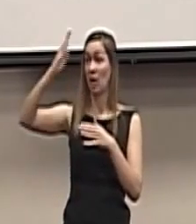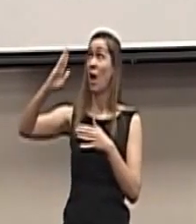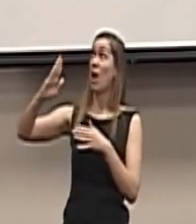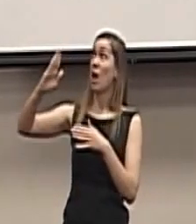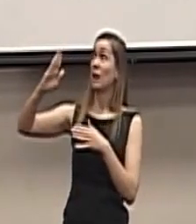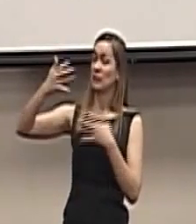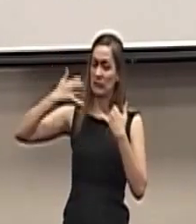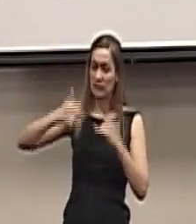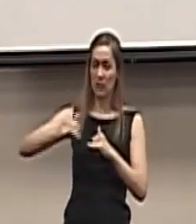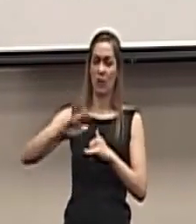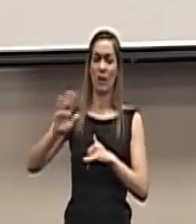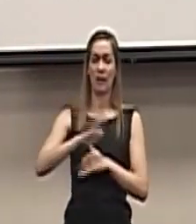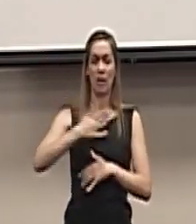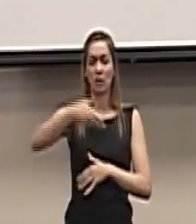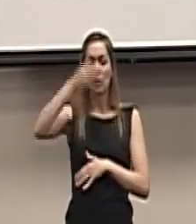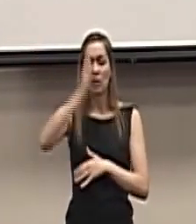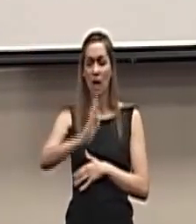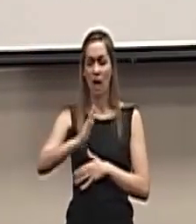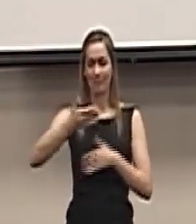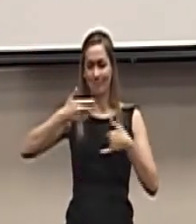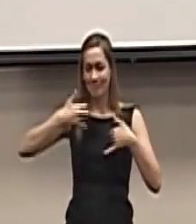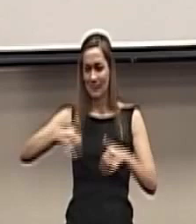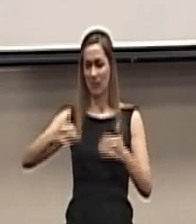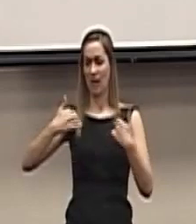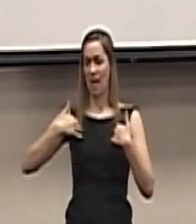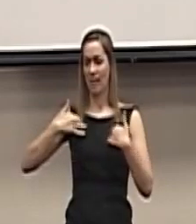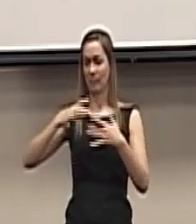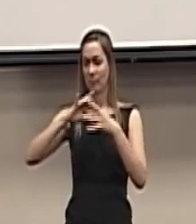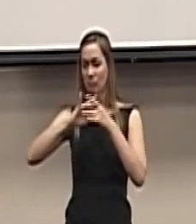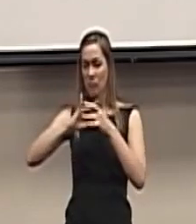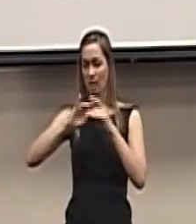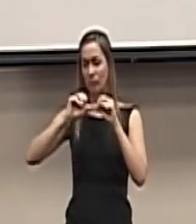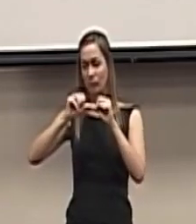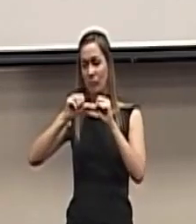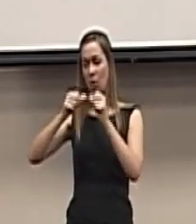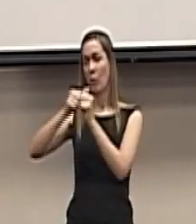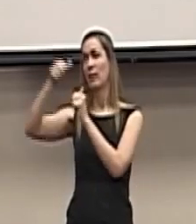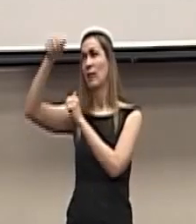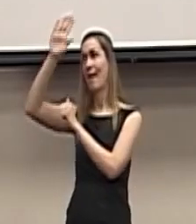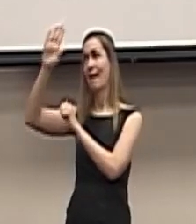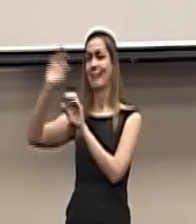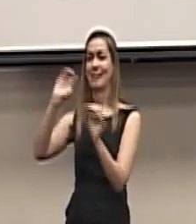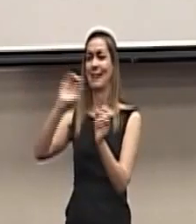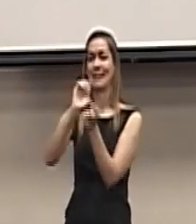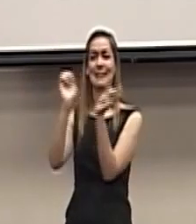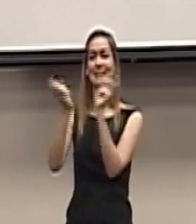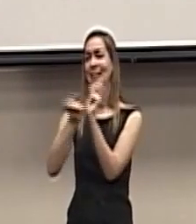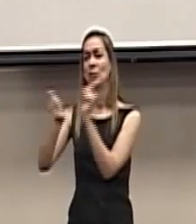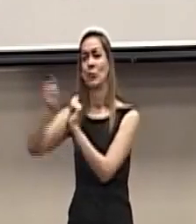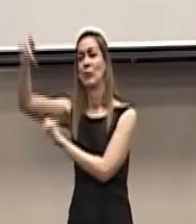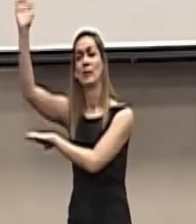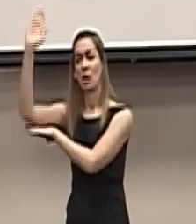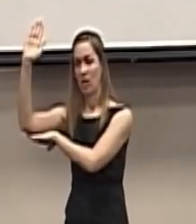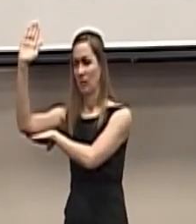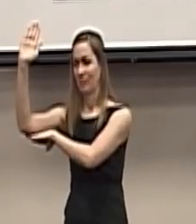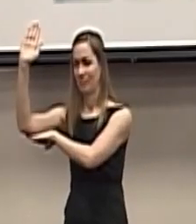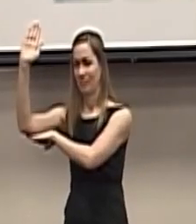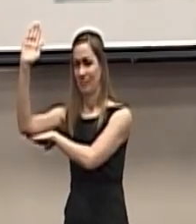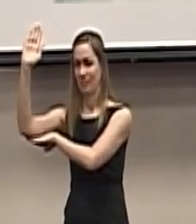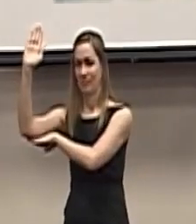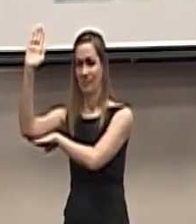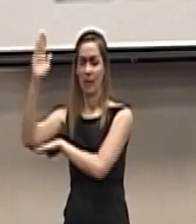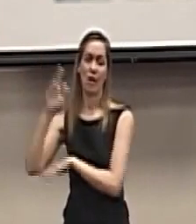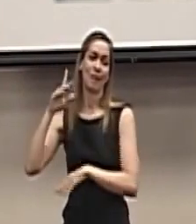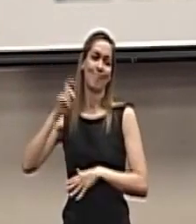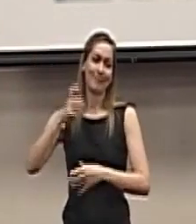That they are still consistently in that relationship with God. Nothing changes in that. I want to say this